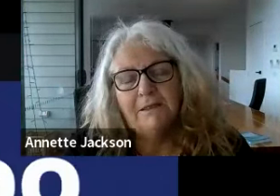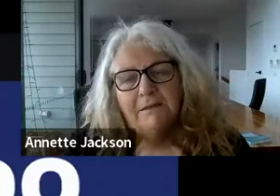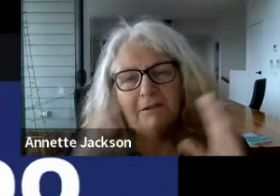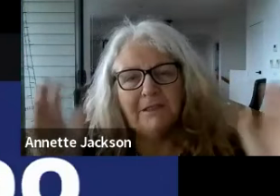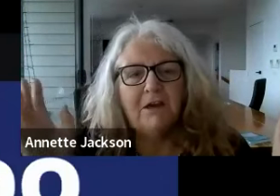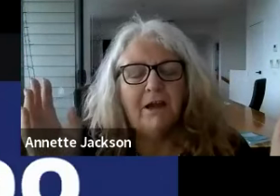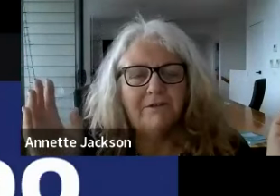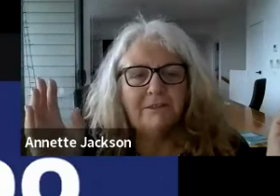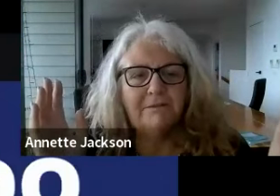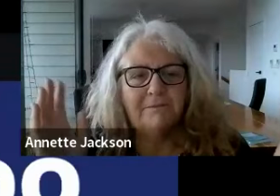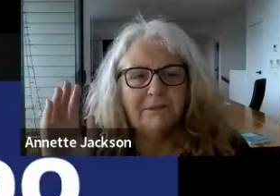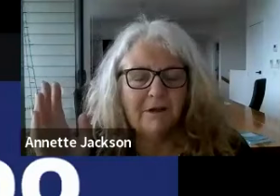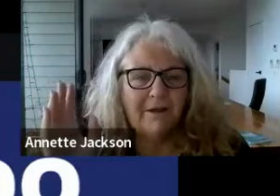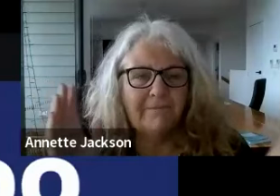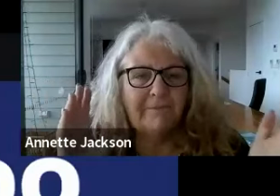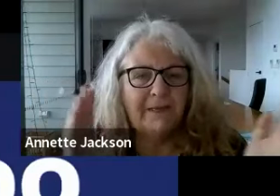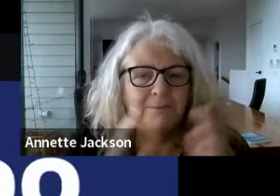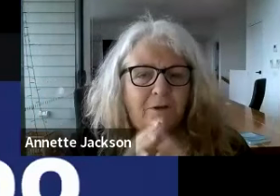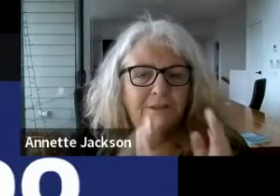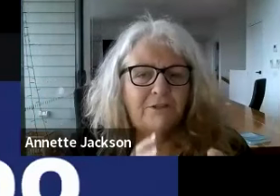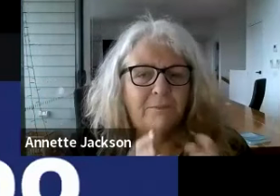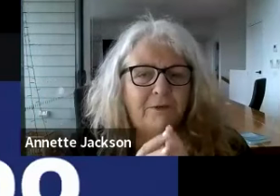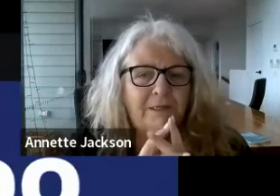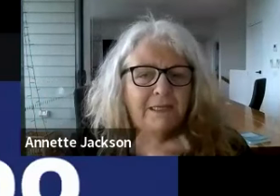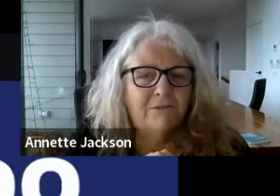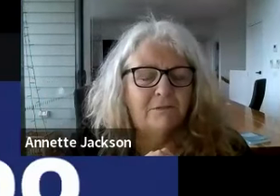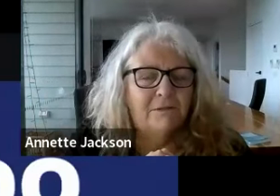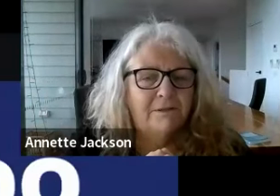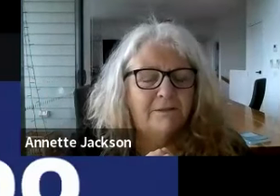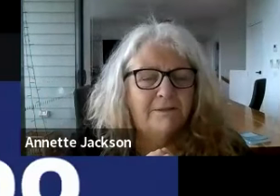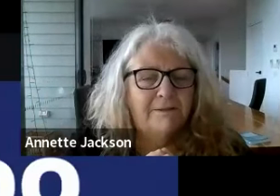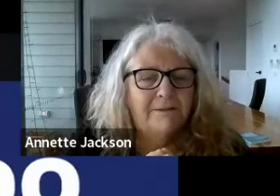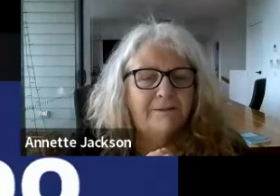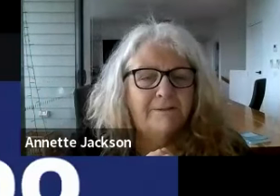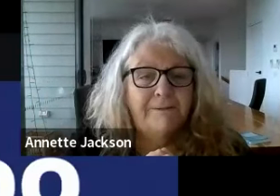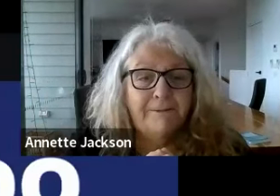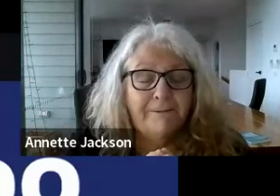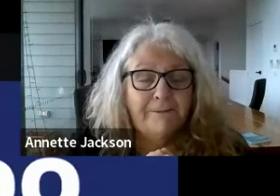entire time as opposed to the perinatal